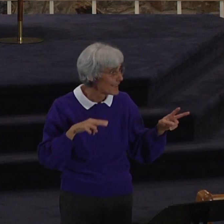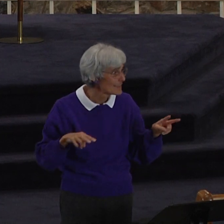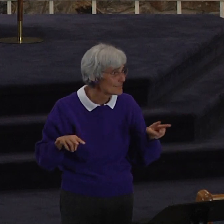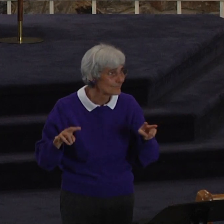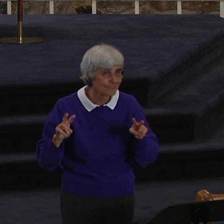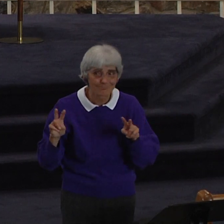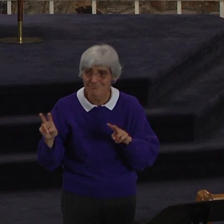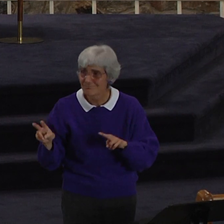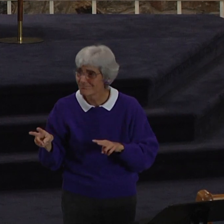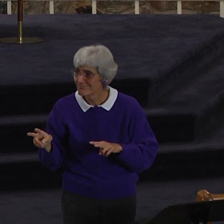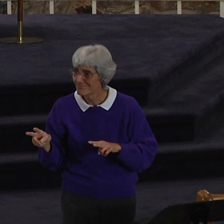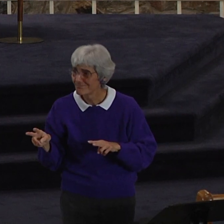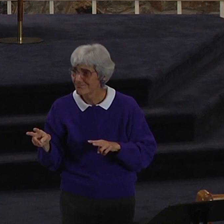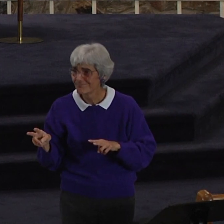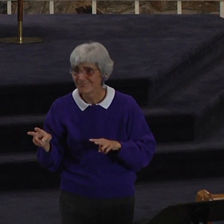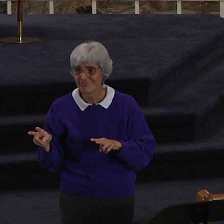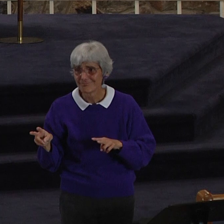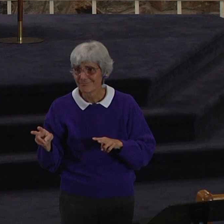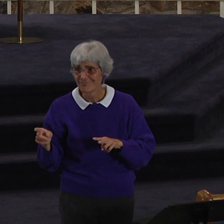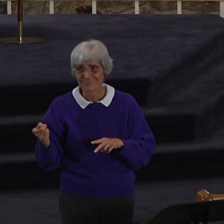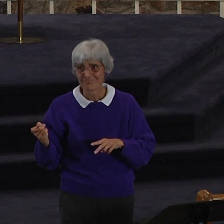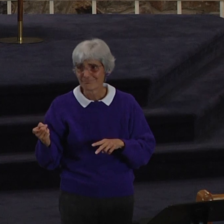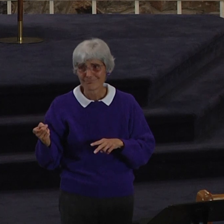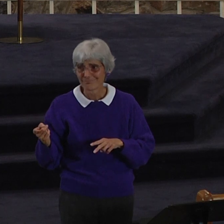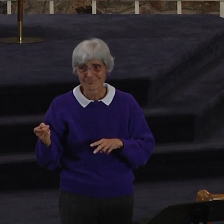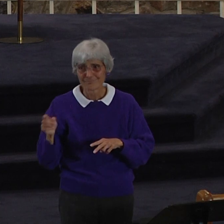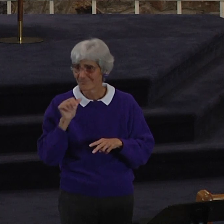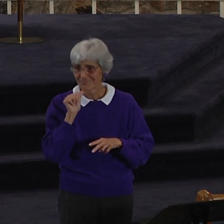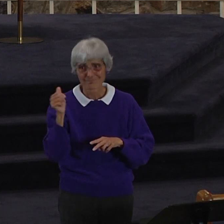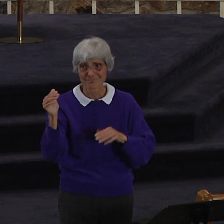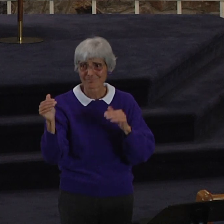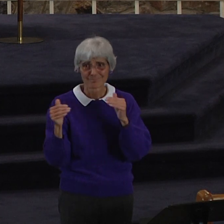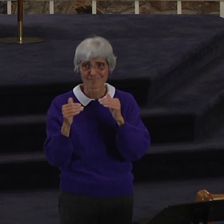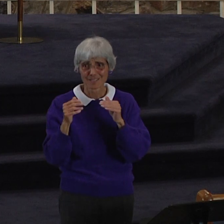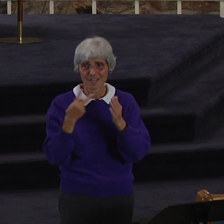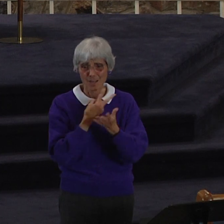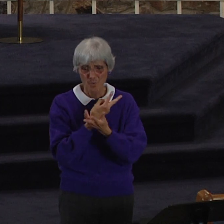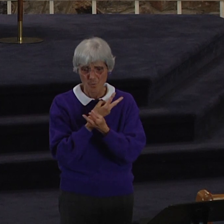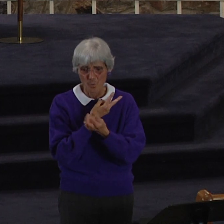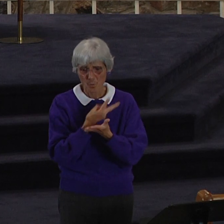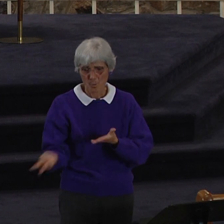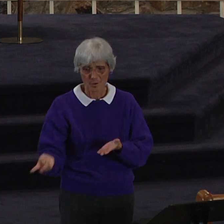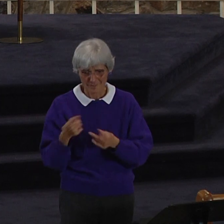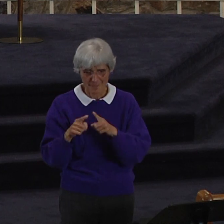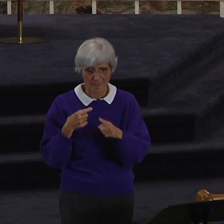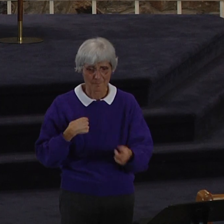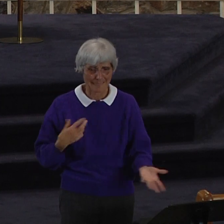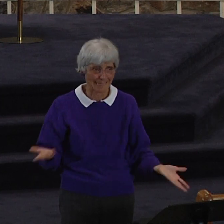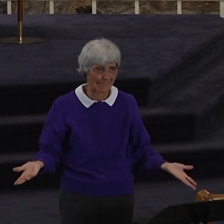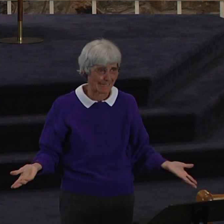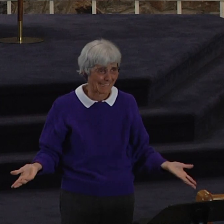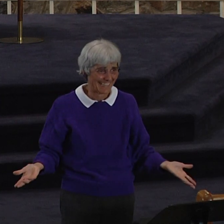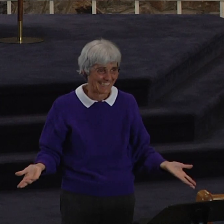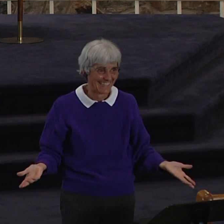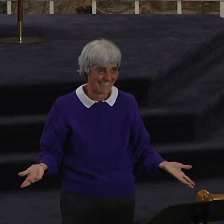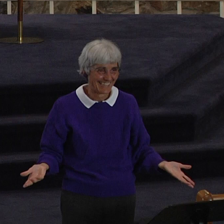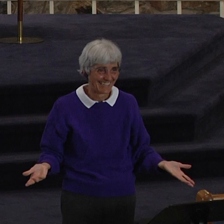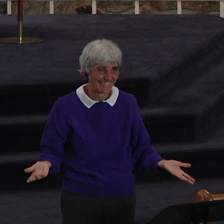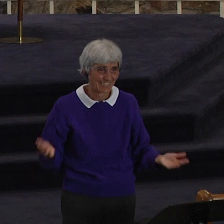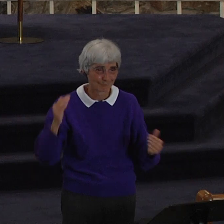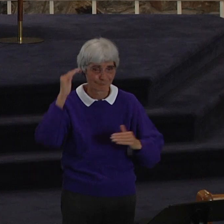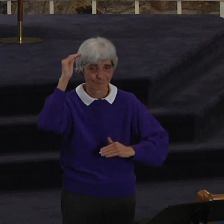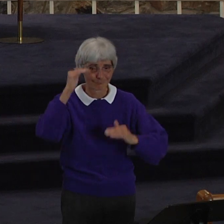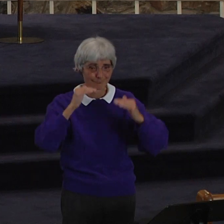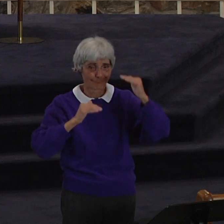you, and I say, well, your self-centeredness is worse than mine. And we end